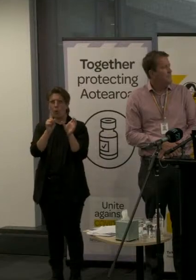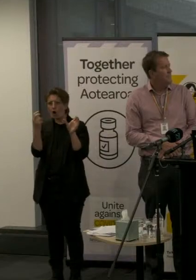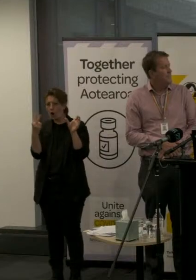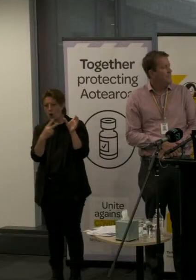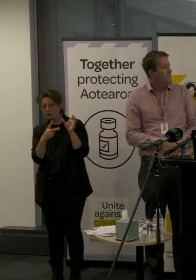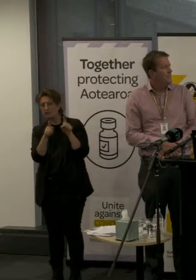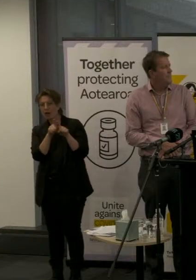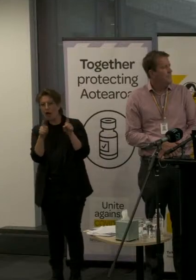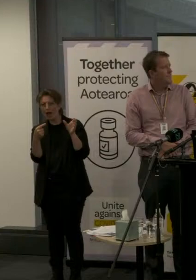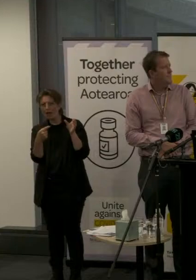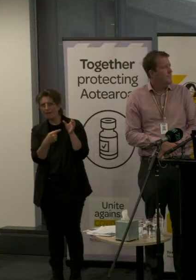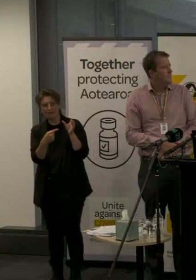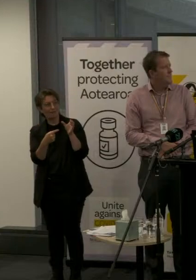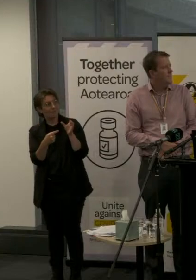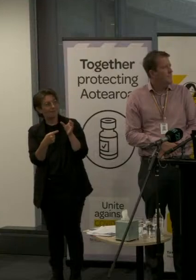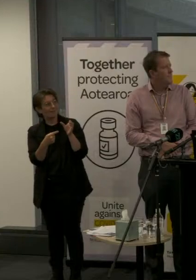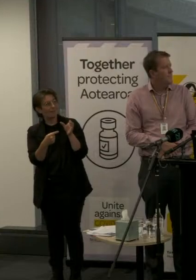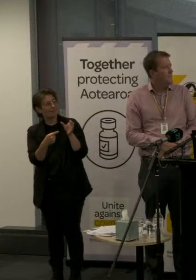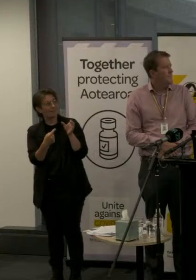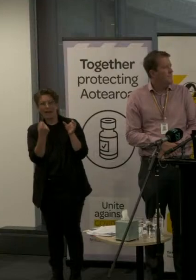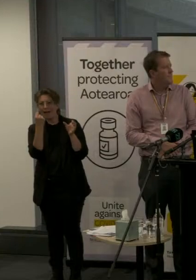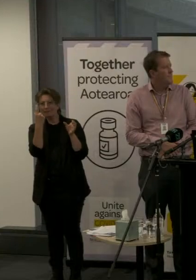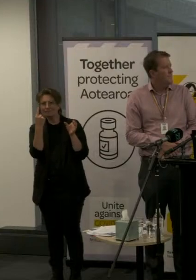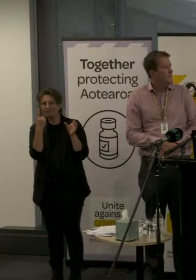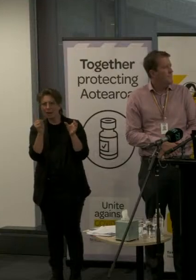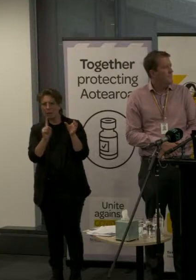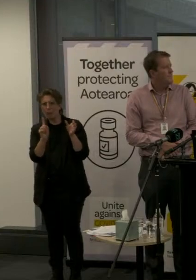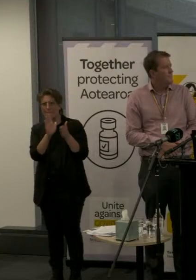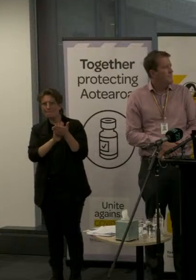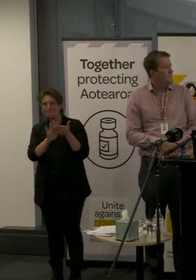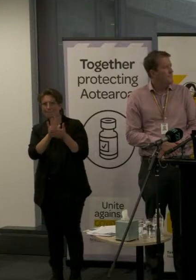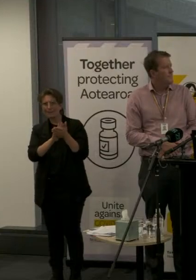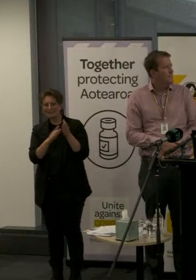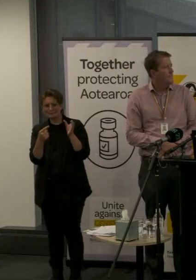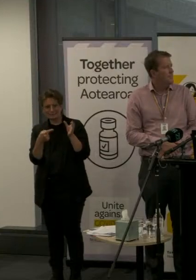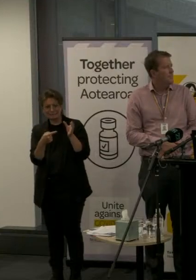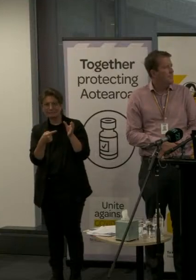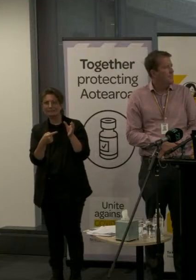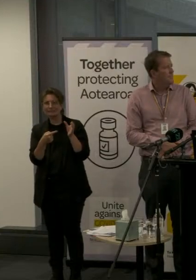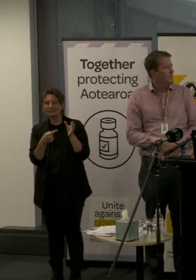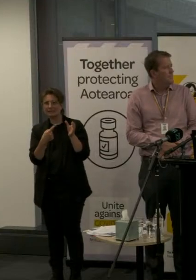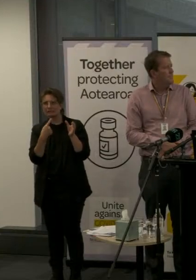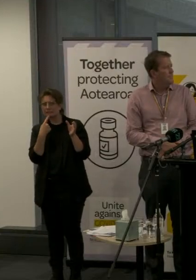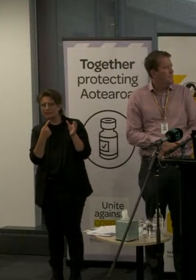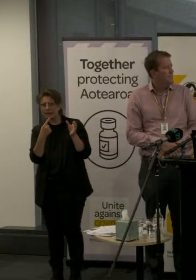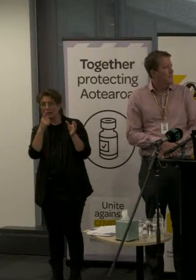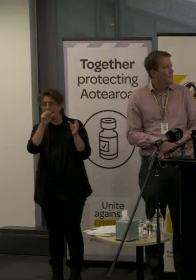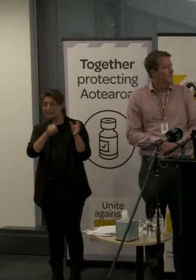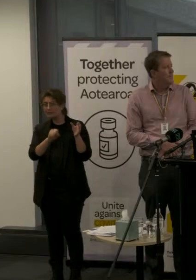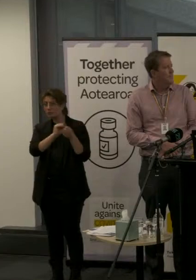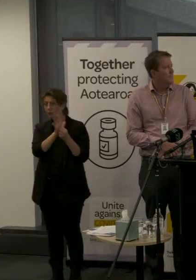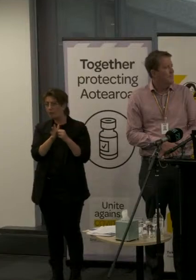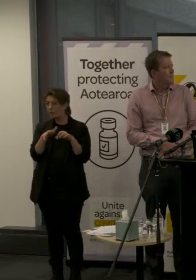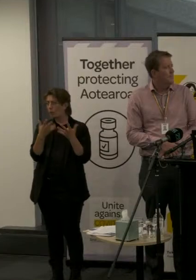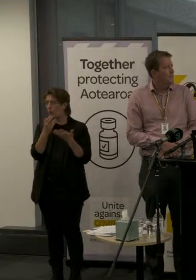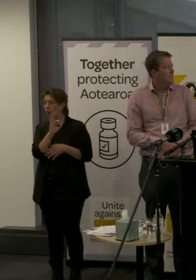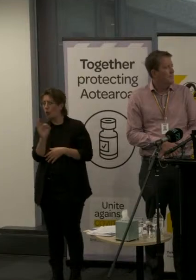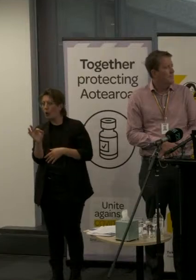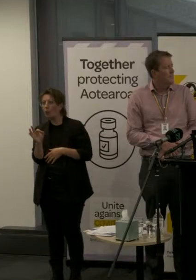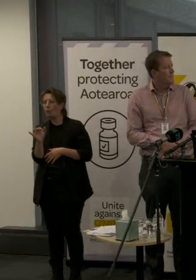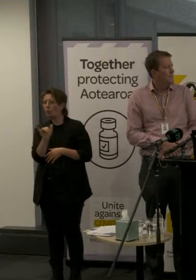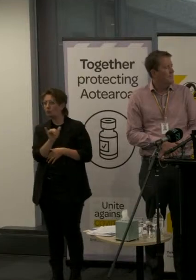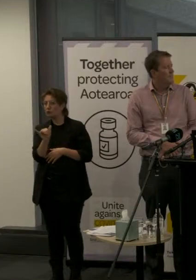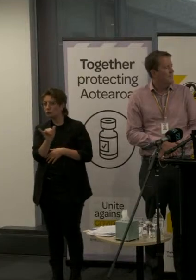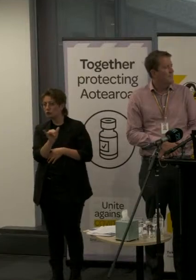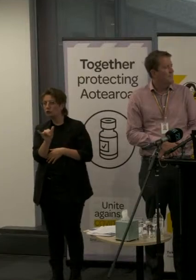antigen test, but also to understand what how to interpret it. So if both the control and